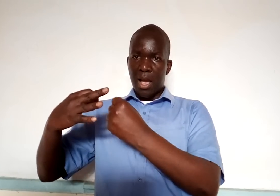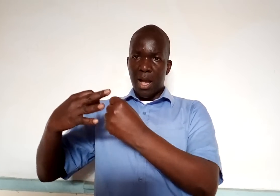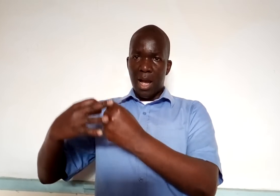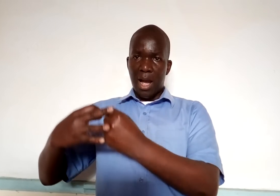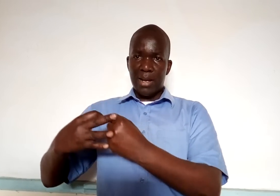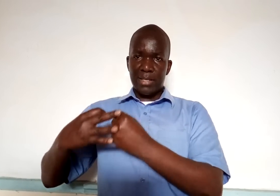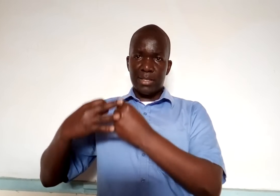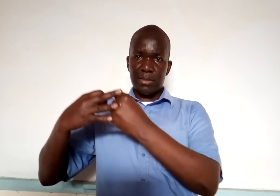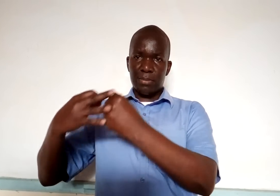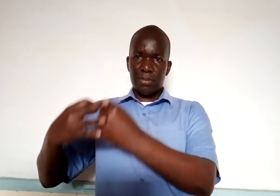August,